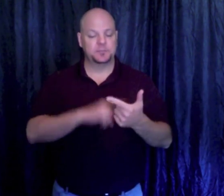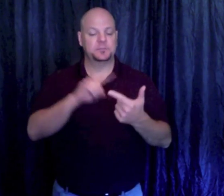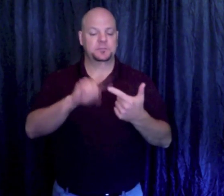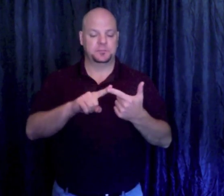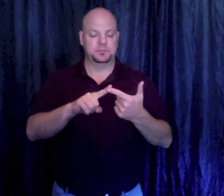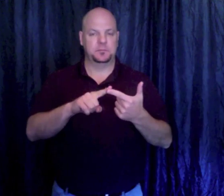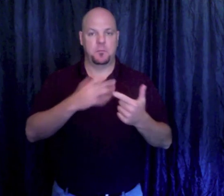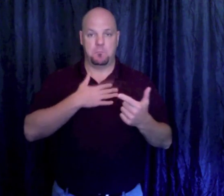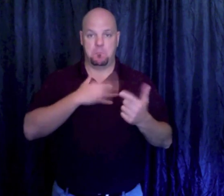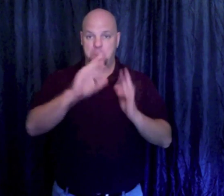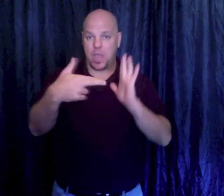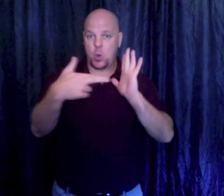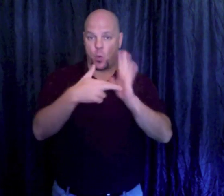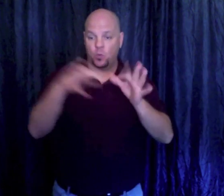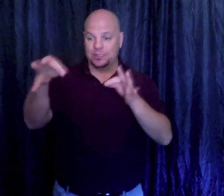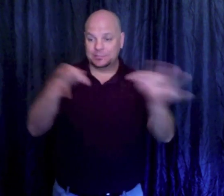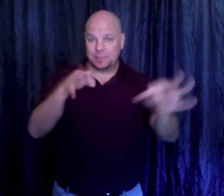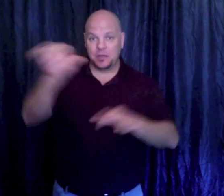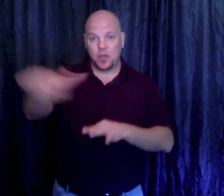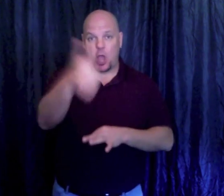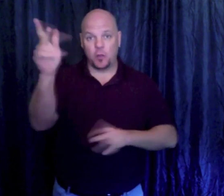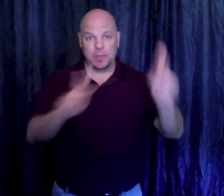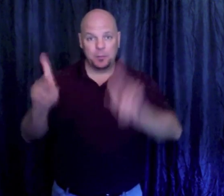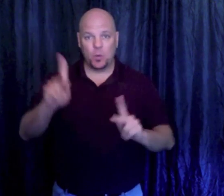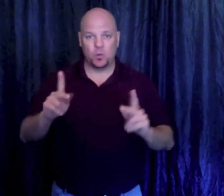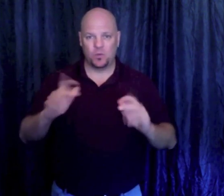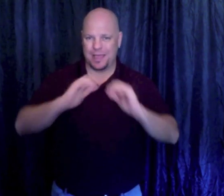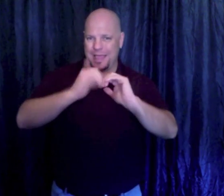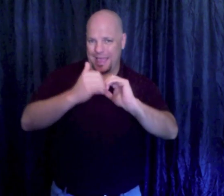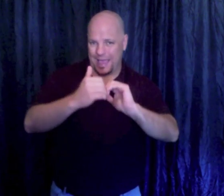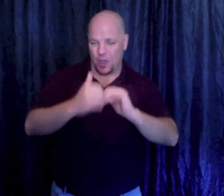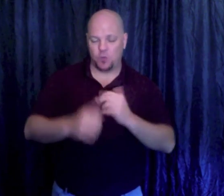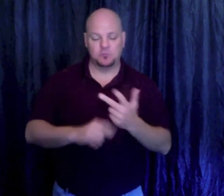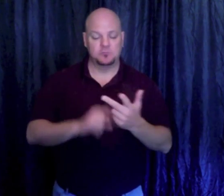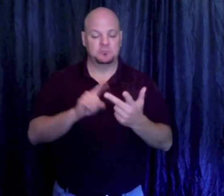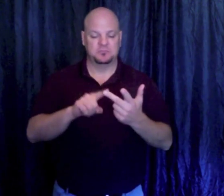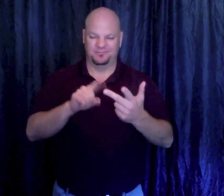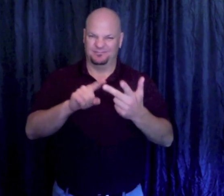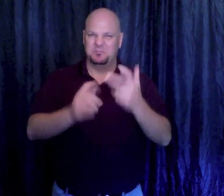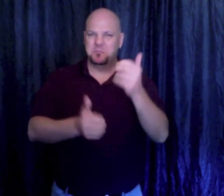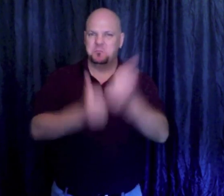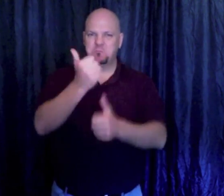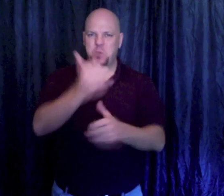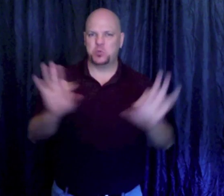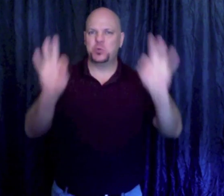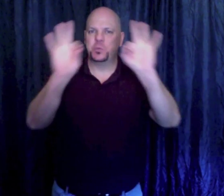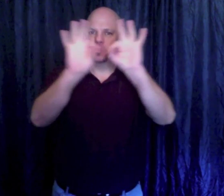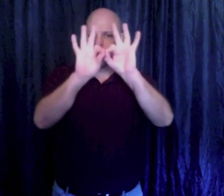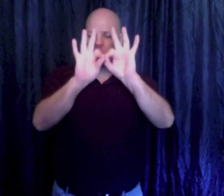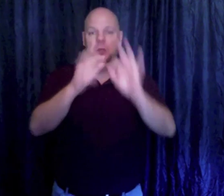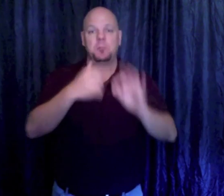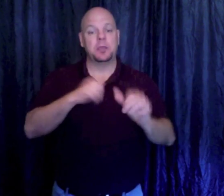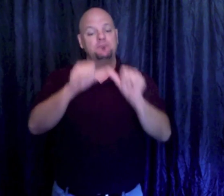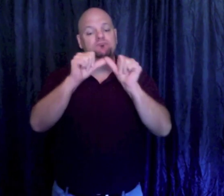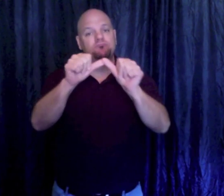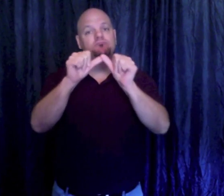my role to others? And most importantly, how do I maintain both boundaries